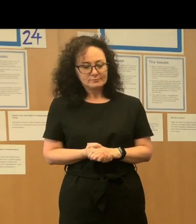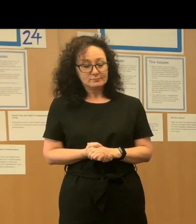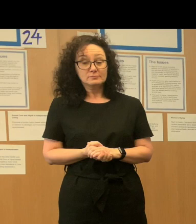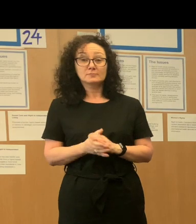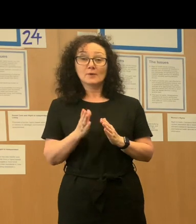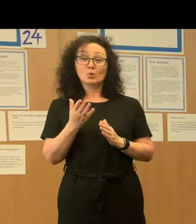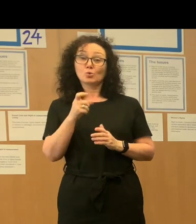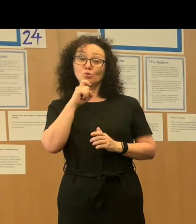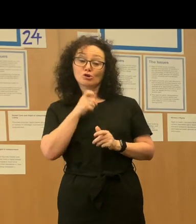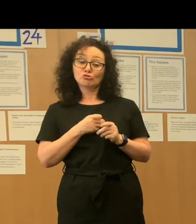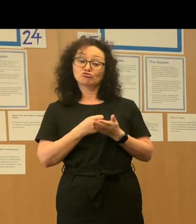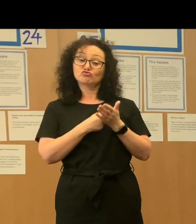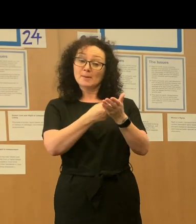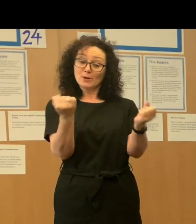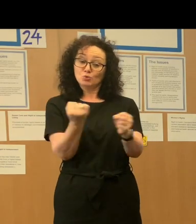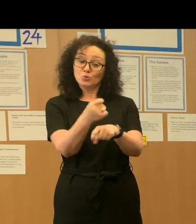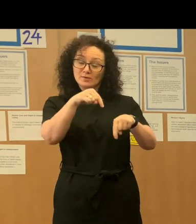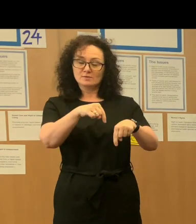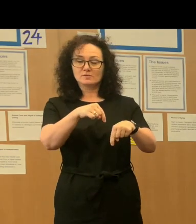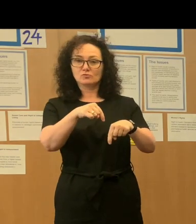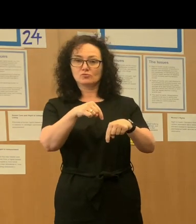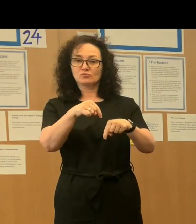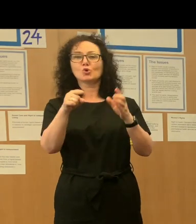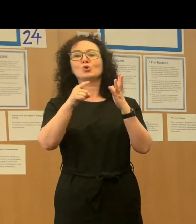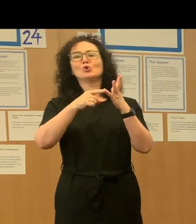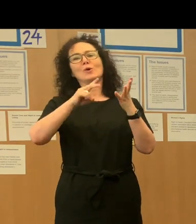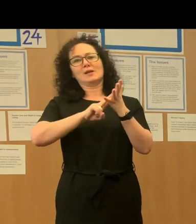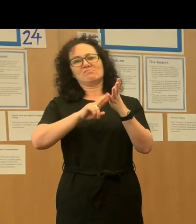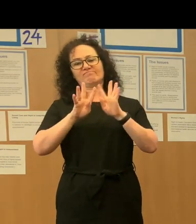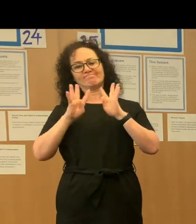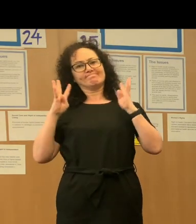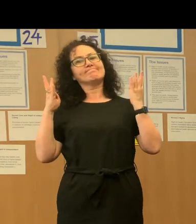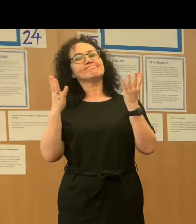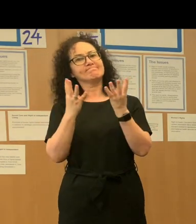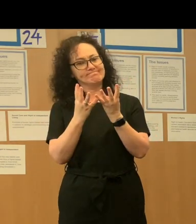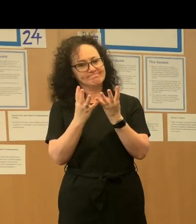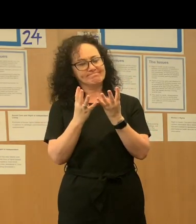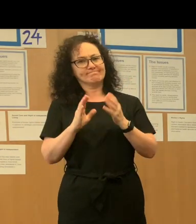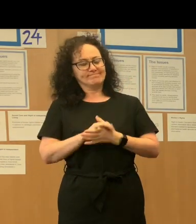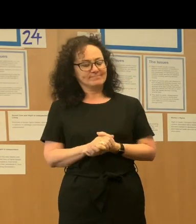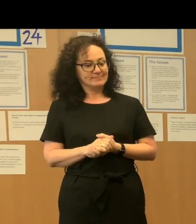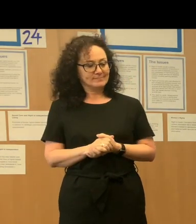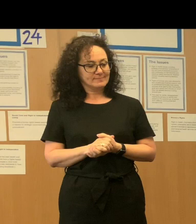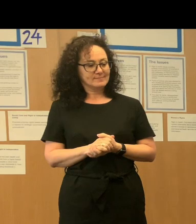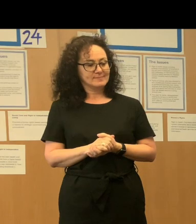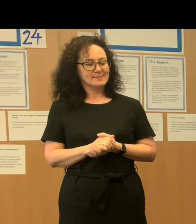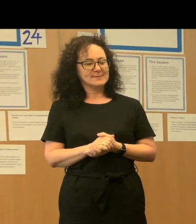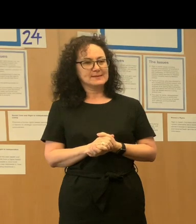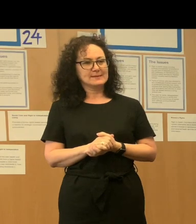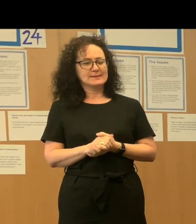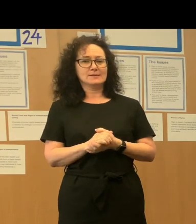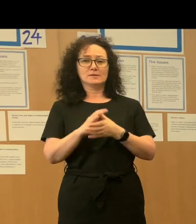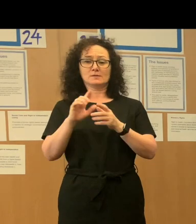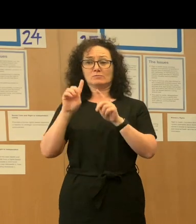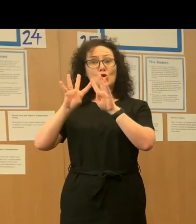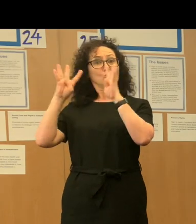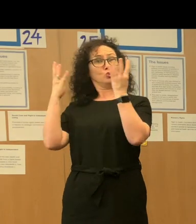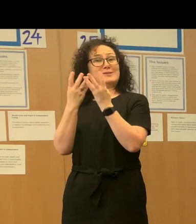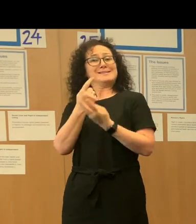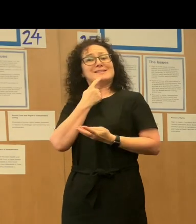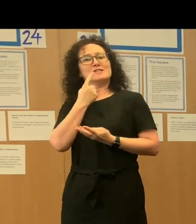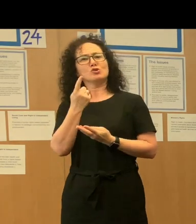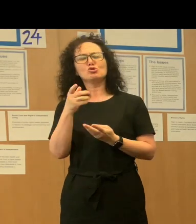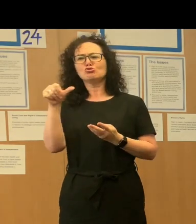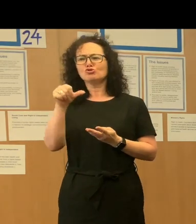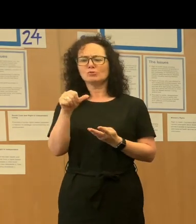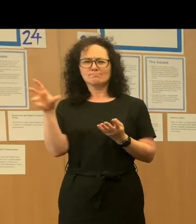United Nations that all countries should have, to take all of the rights that we have in treaties, declarations, conventions on